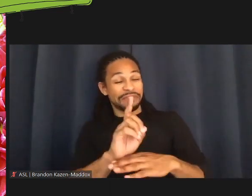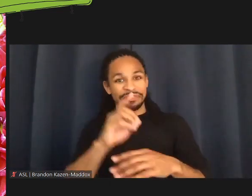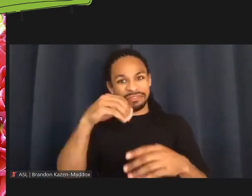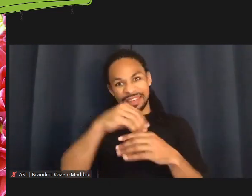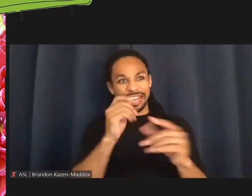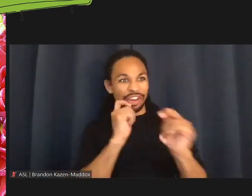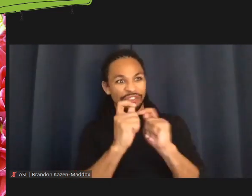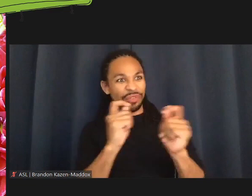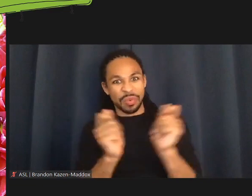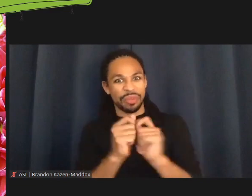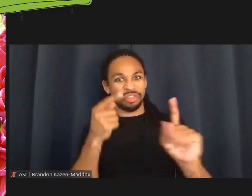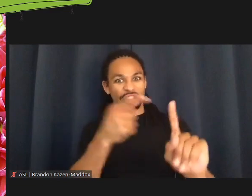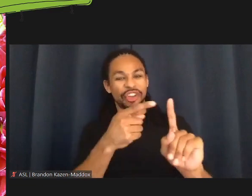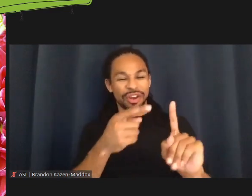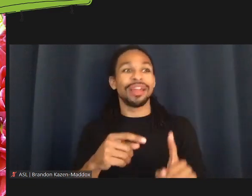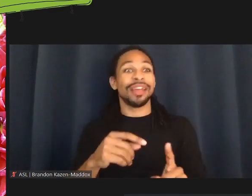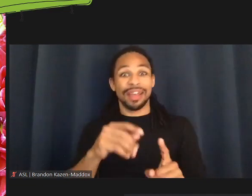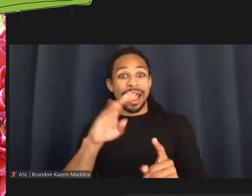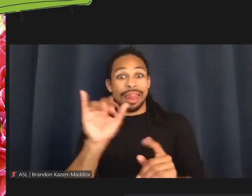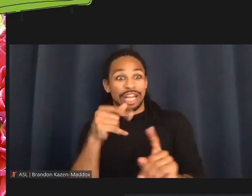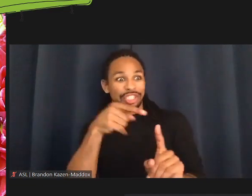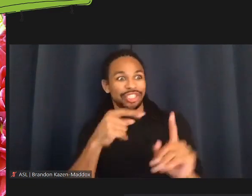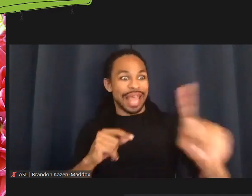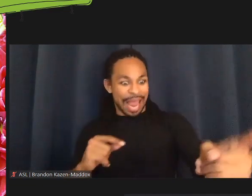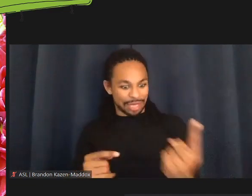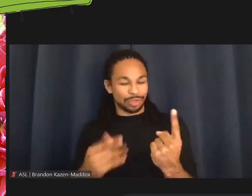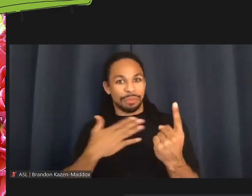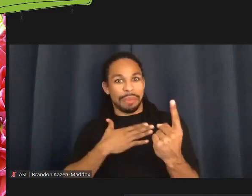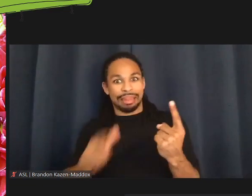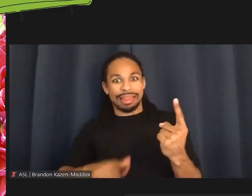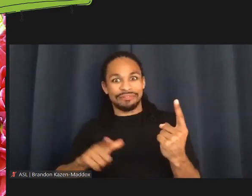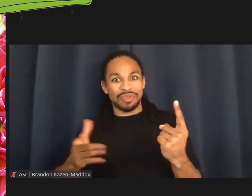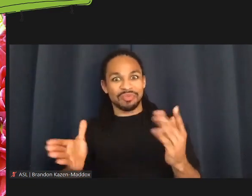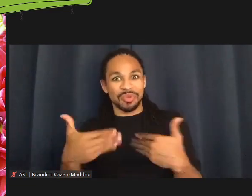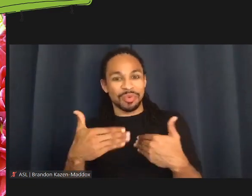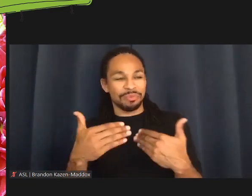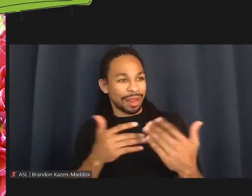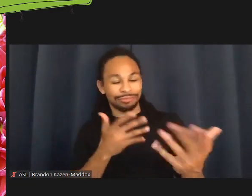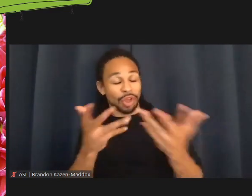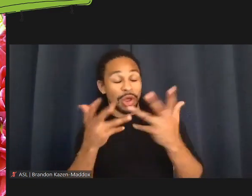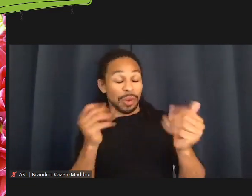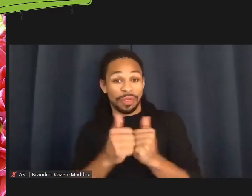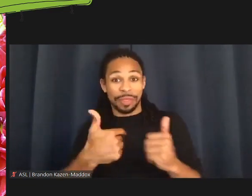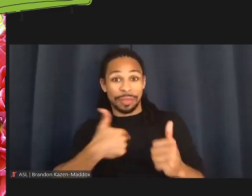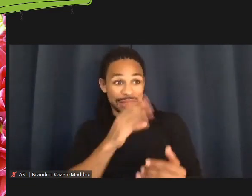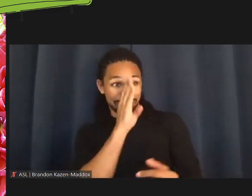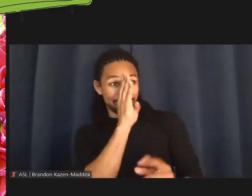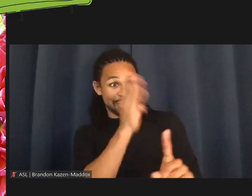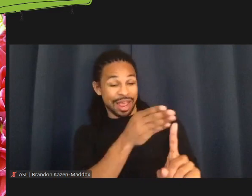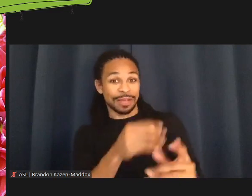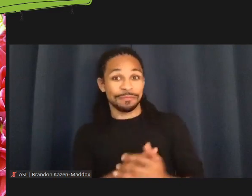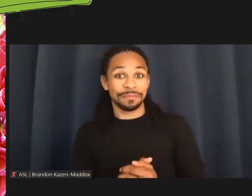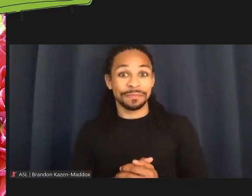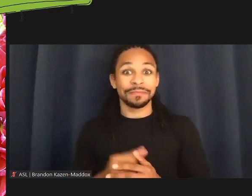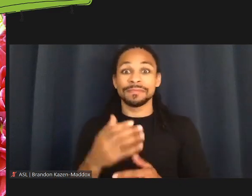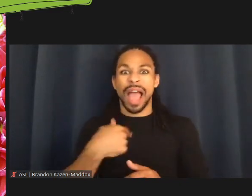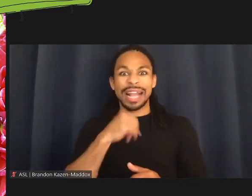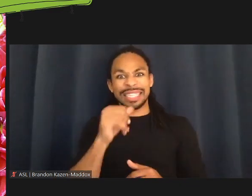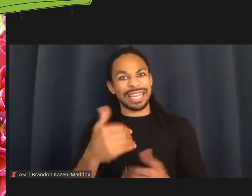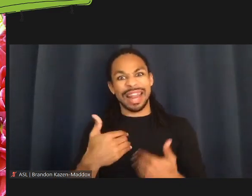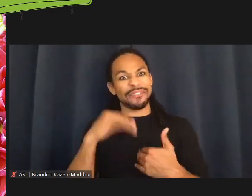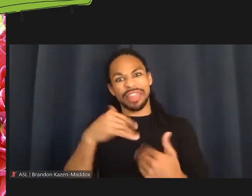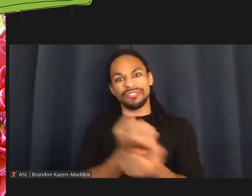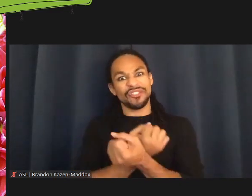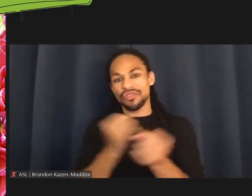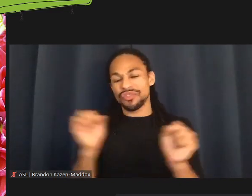hers. Unlike those kids, I didn't have freedom to be myself despite the danger that was narrated by Walter's